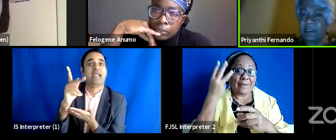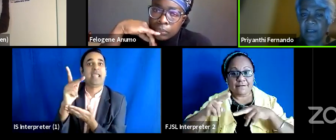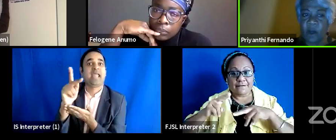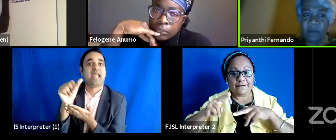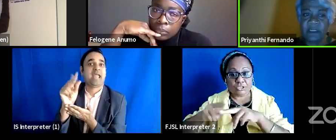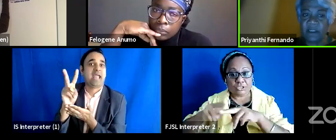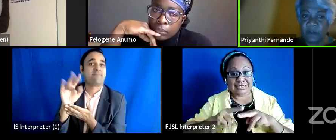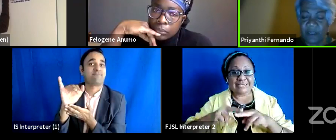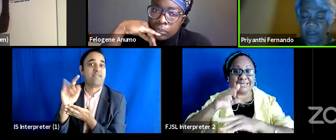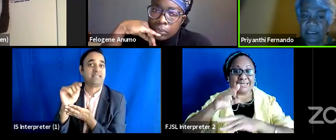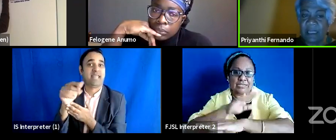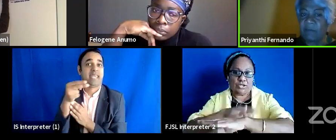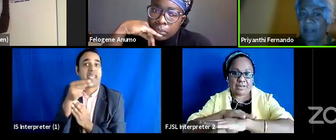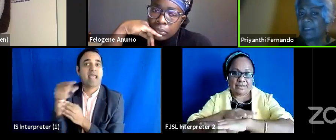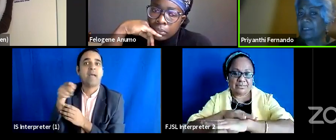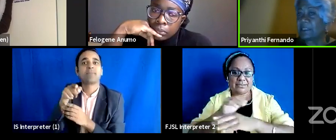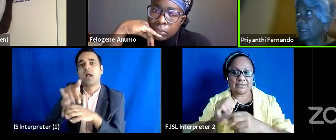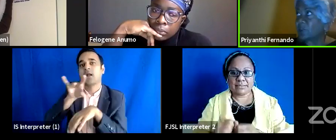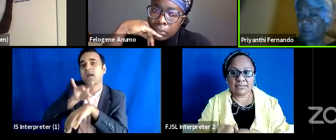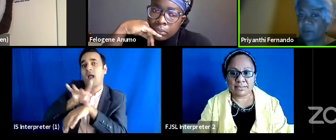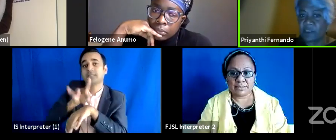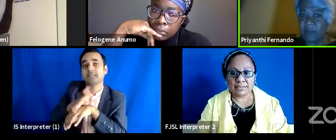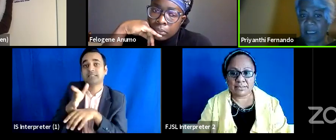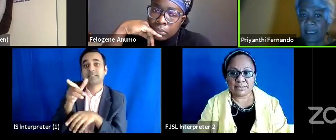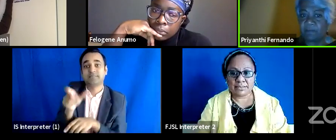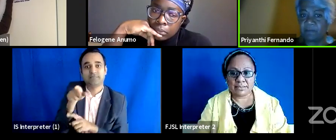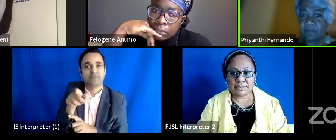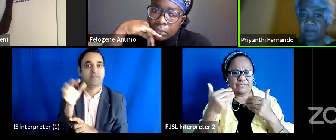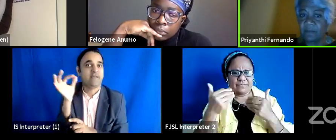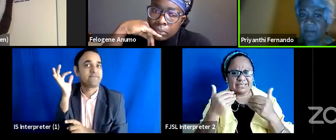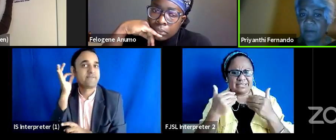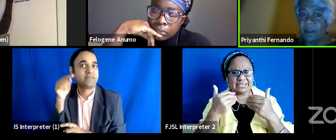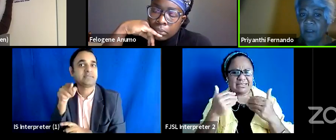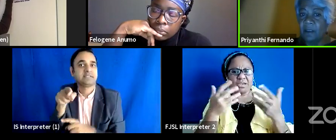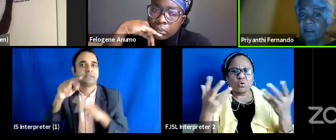the Edith Cowan University and Plan International Australia,